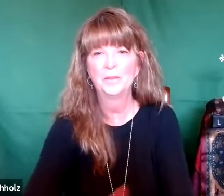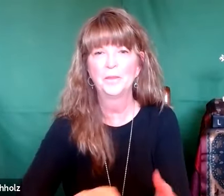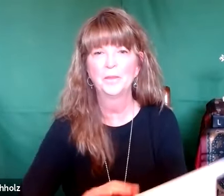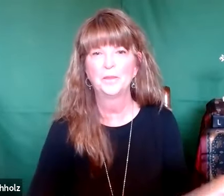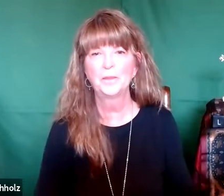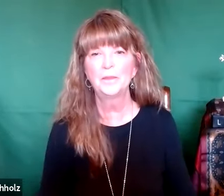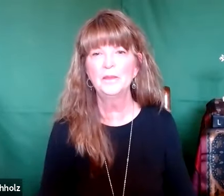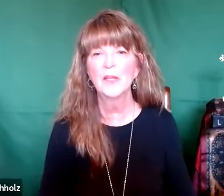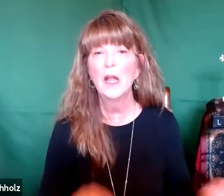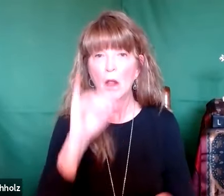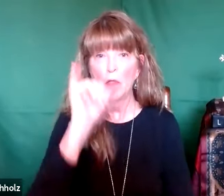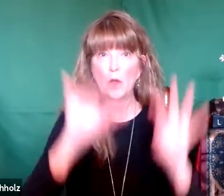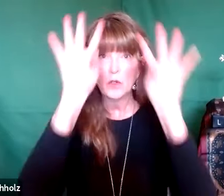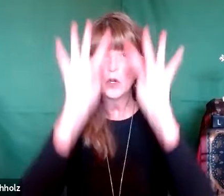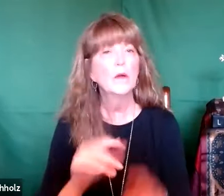want to know what's actually living within us.